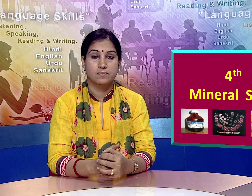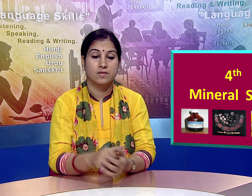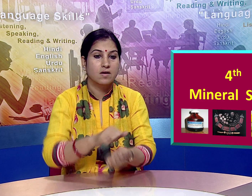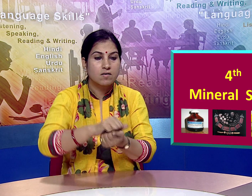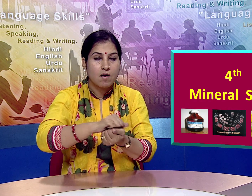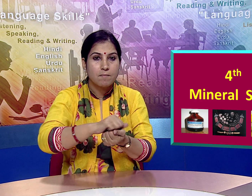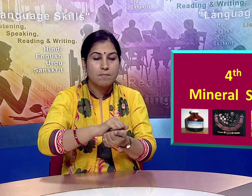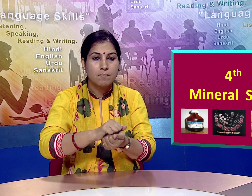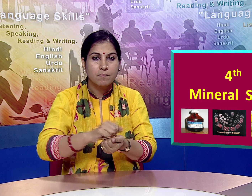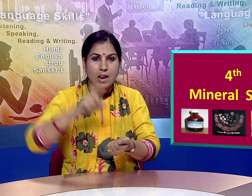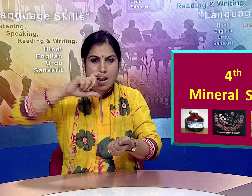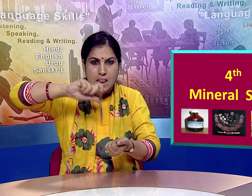rub lime juice and salt.